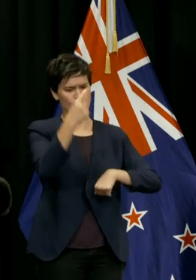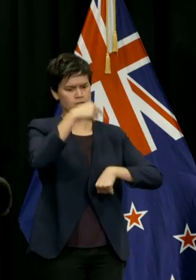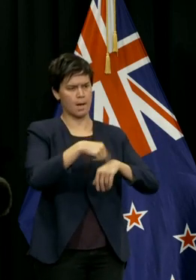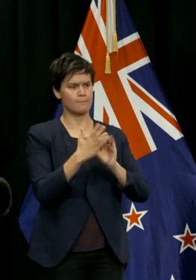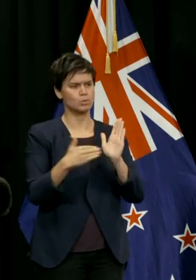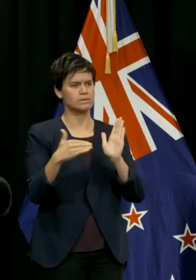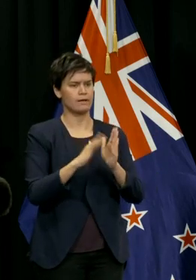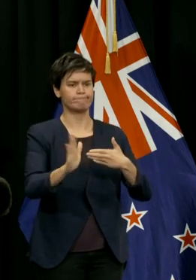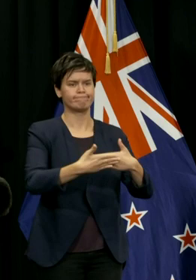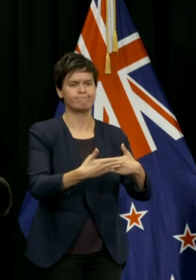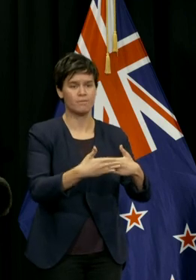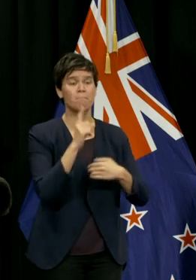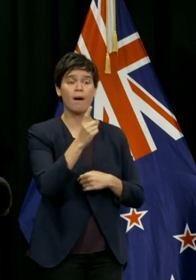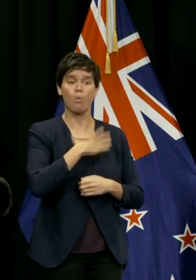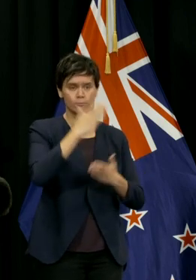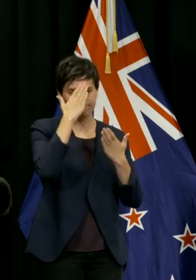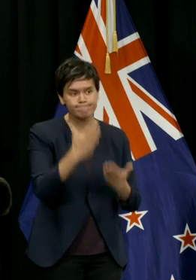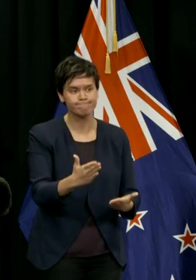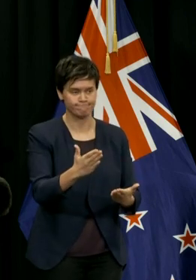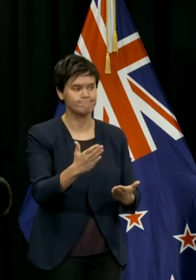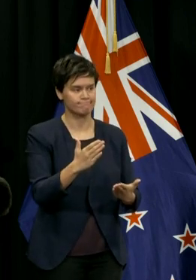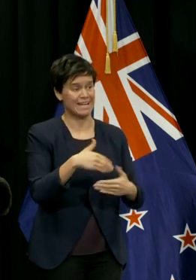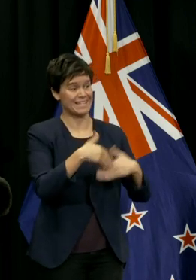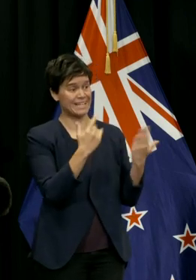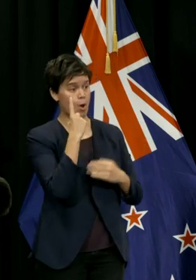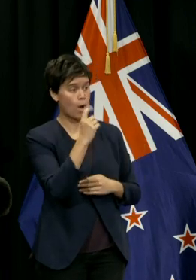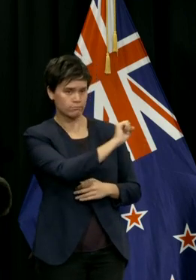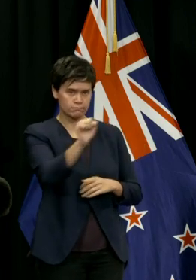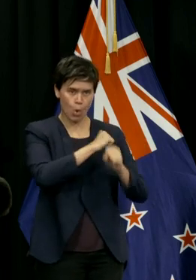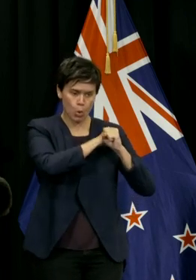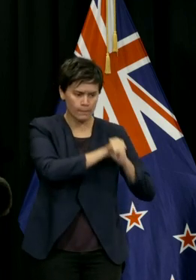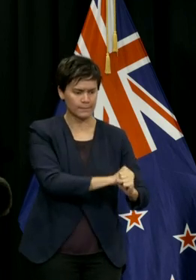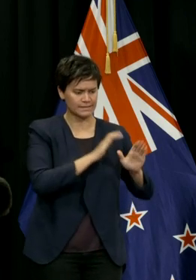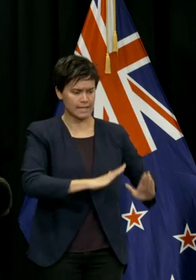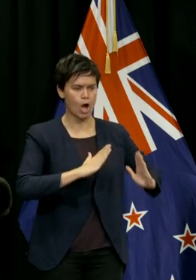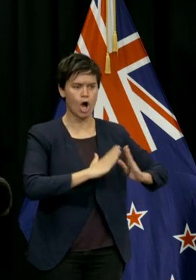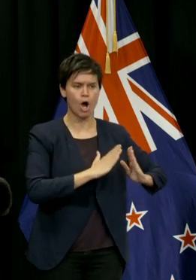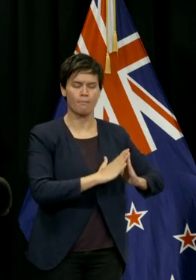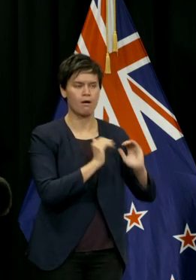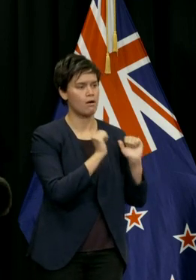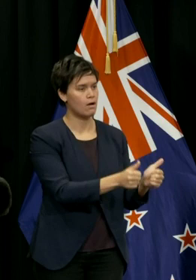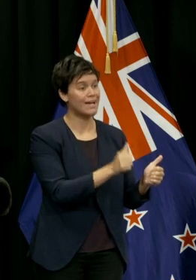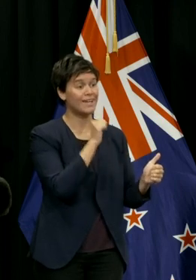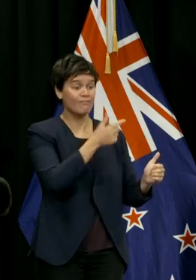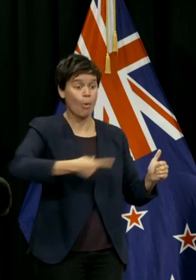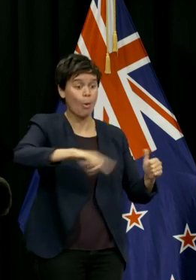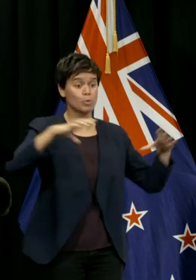start that everyone has made, the commitment that people are showing, because ultimately we will only be able to do this if we do it